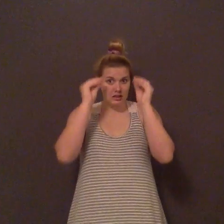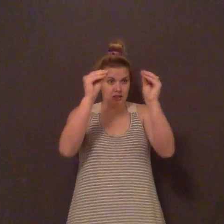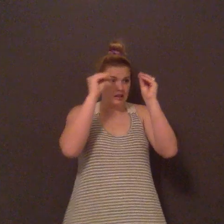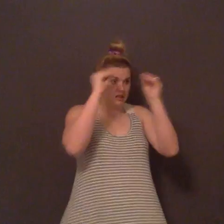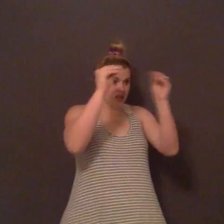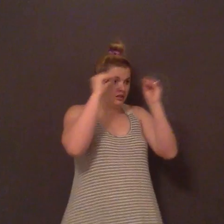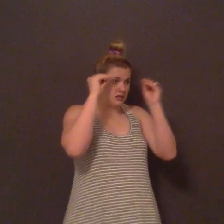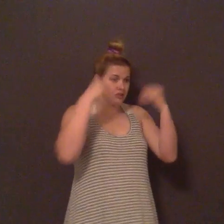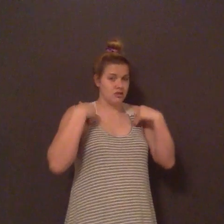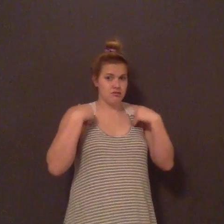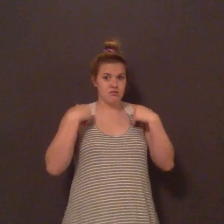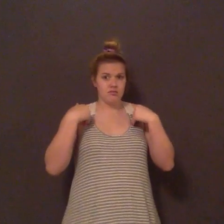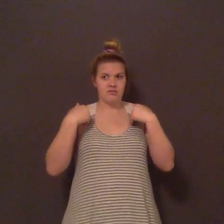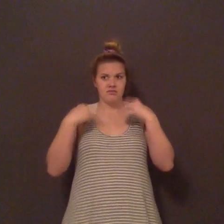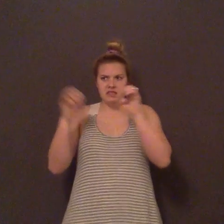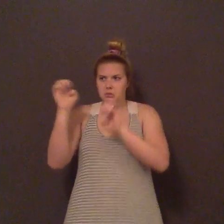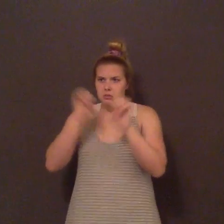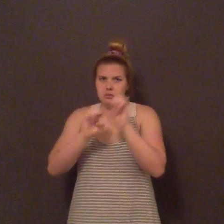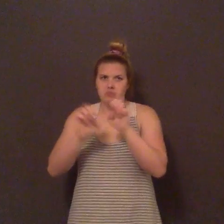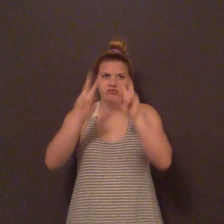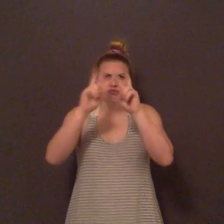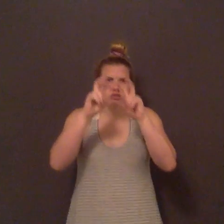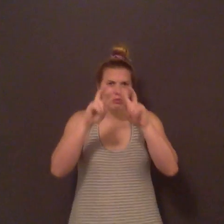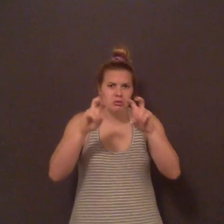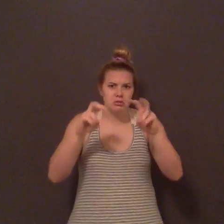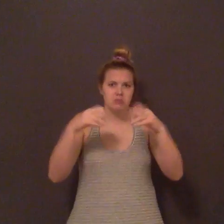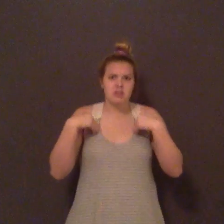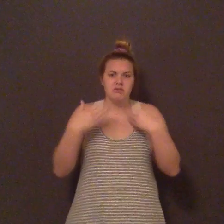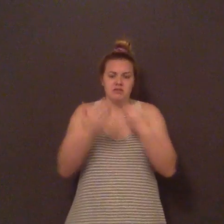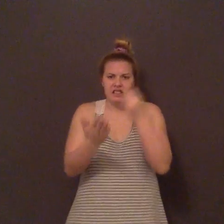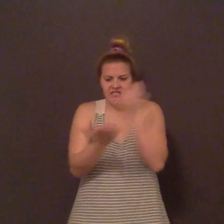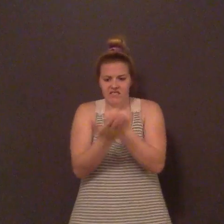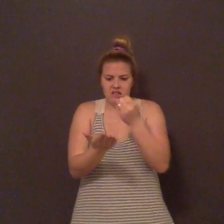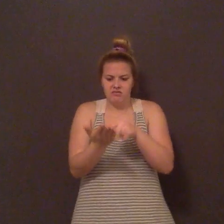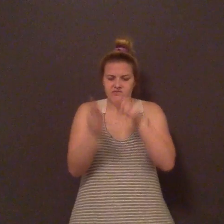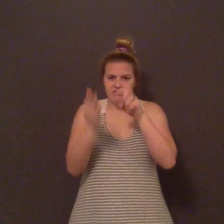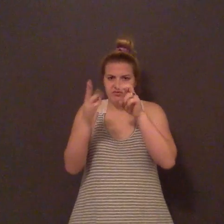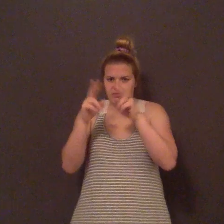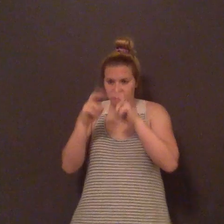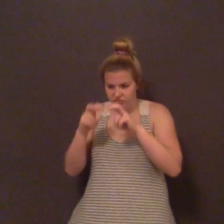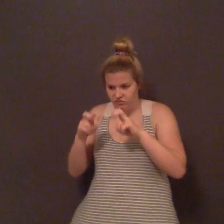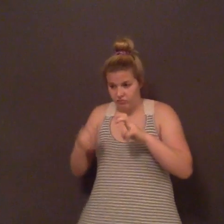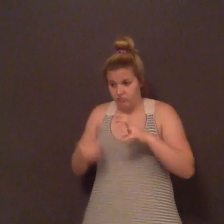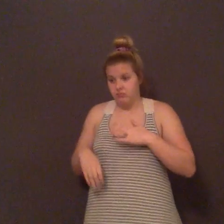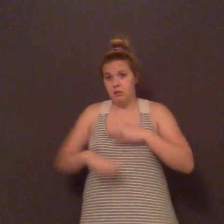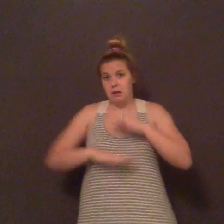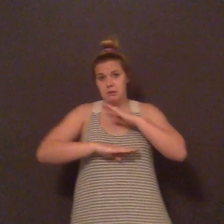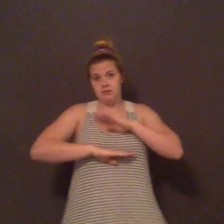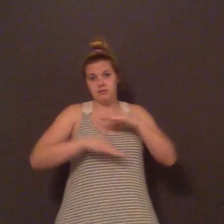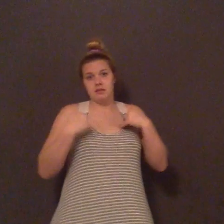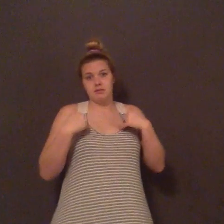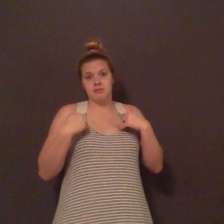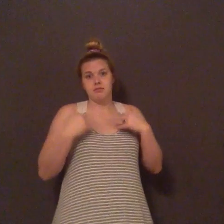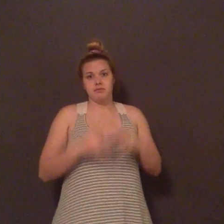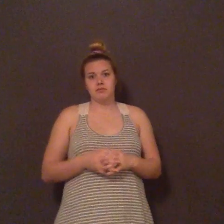real experiments and observed real evidence, and frankly, I'm at peace with that. But it goes against the core beliefs of everything